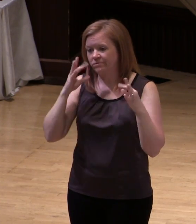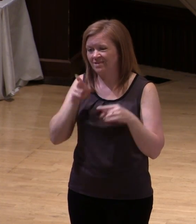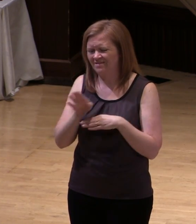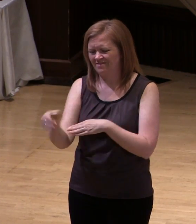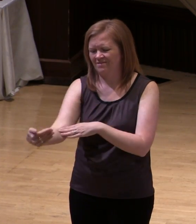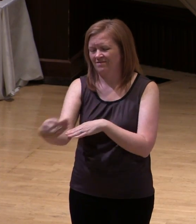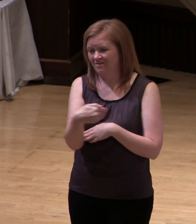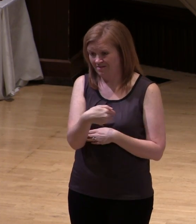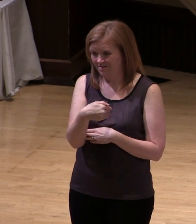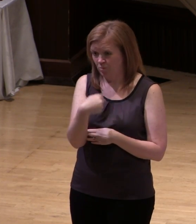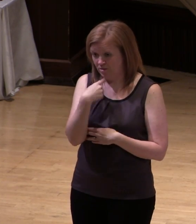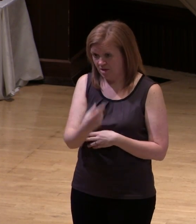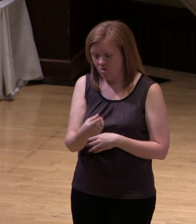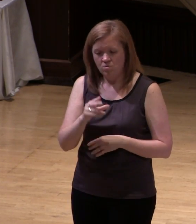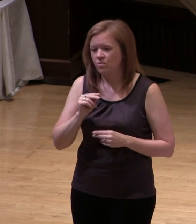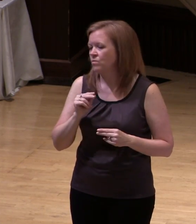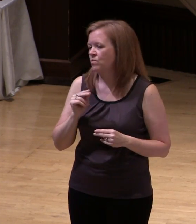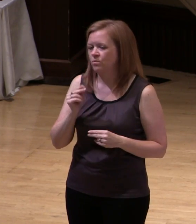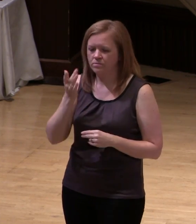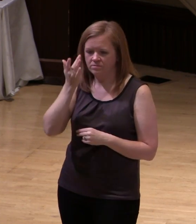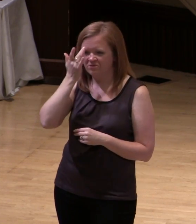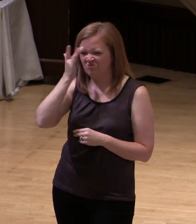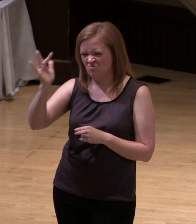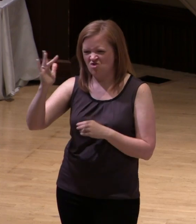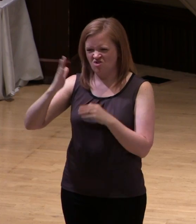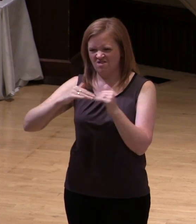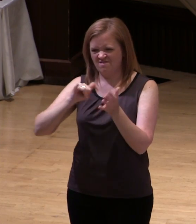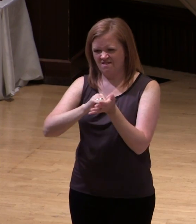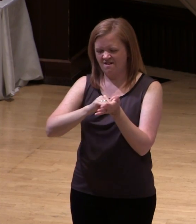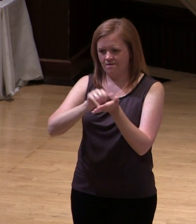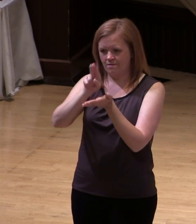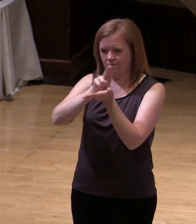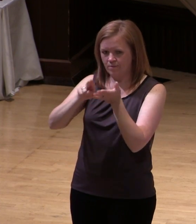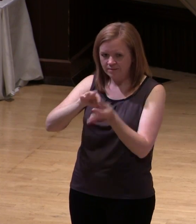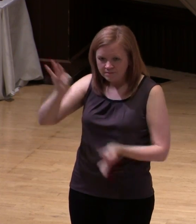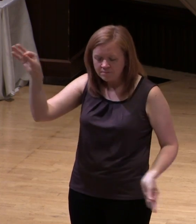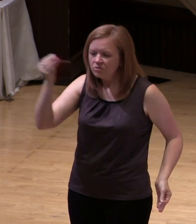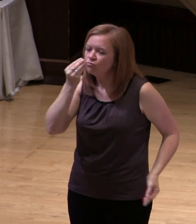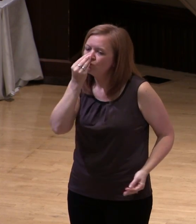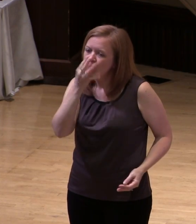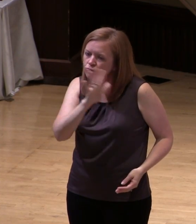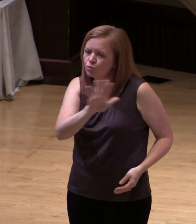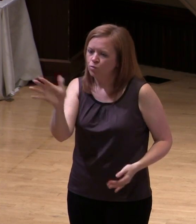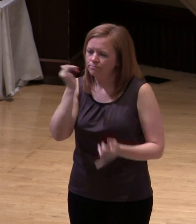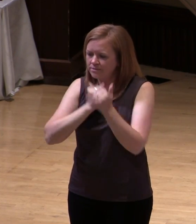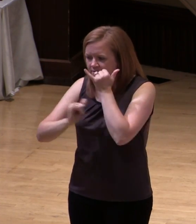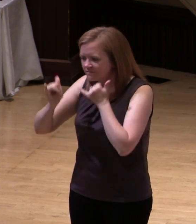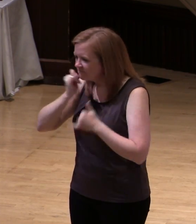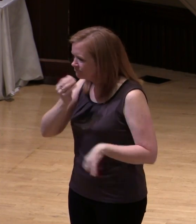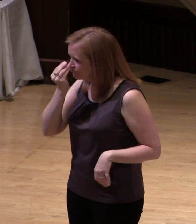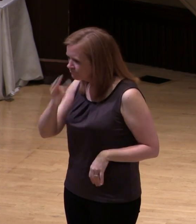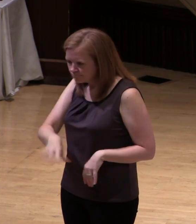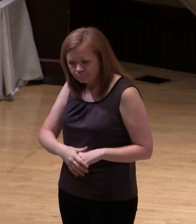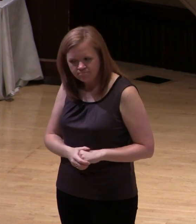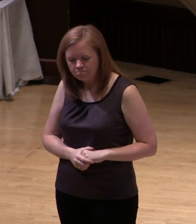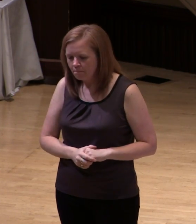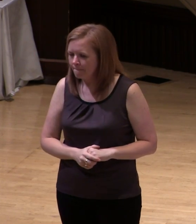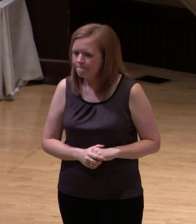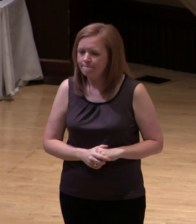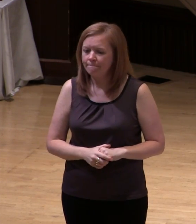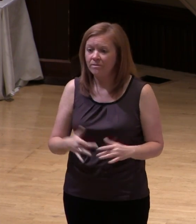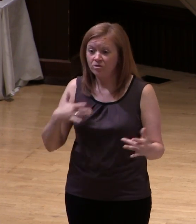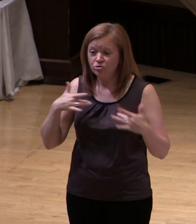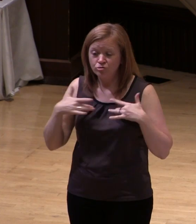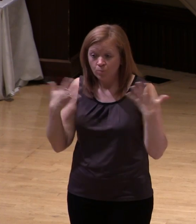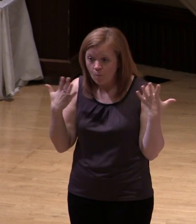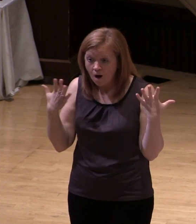No. It's smarter than that. It doesn't care about the mistakes that you make. Its only